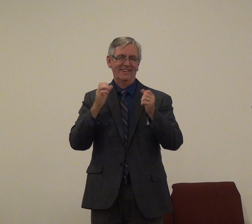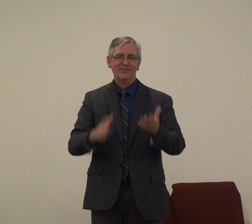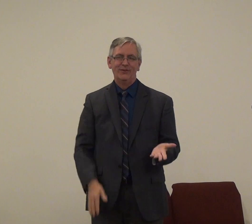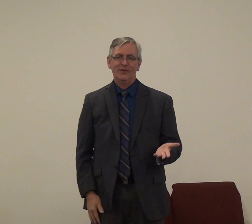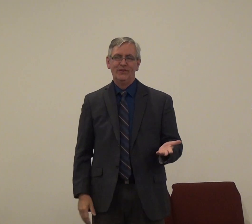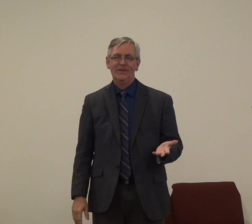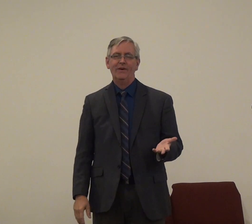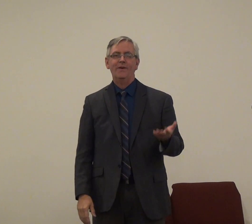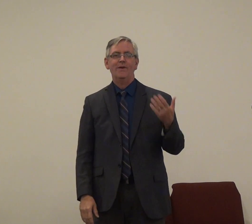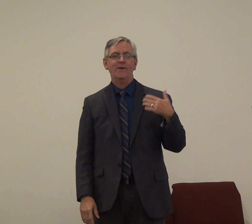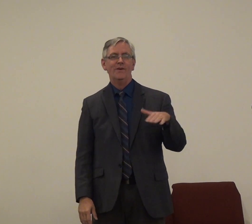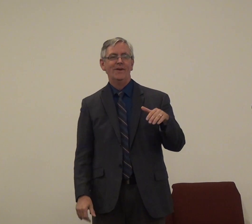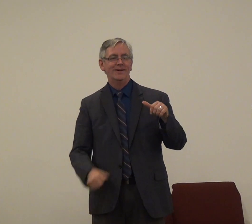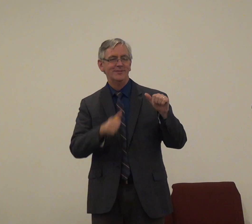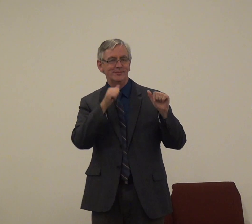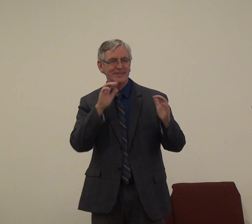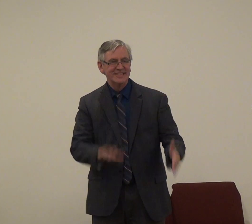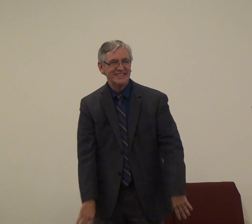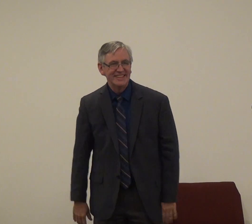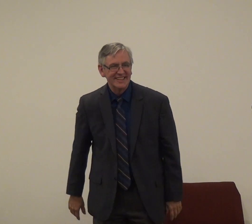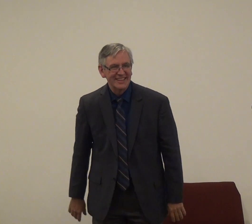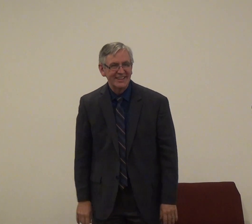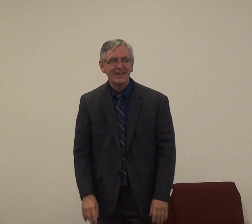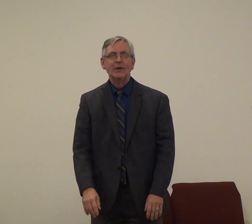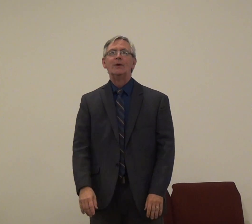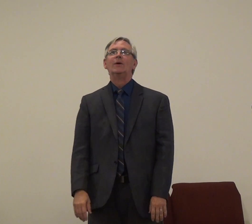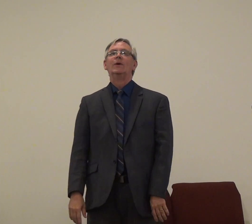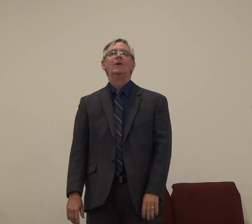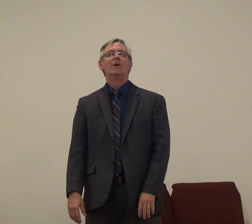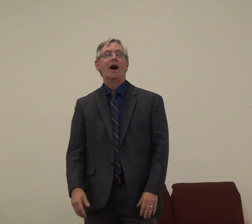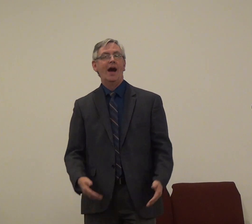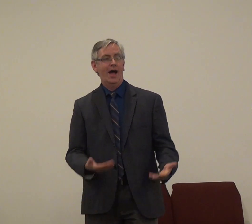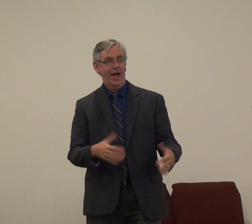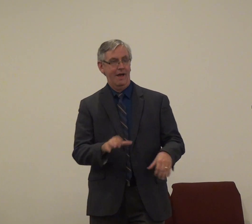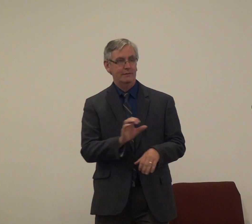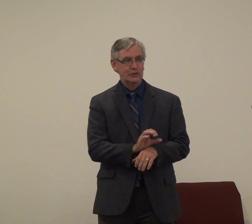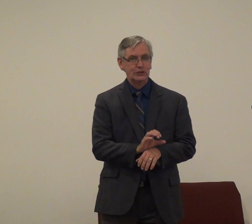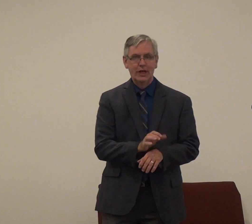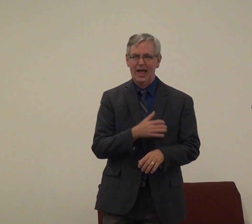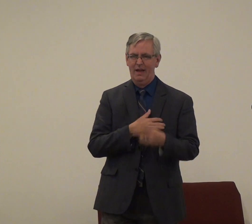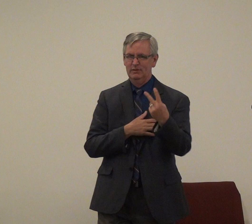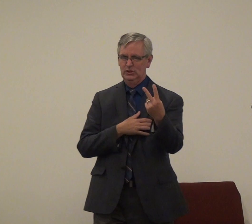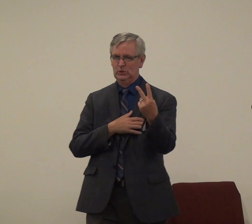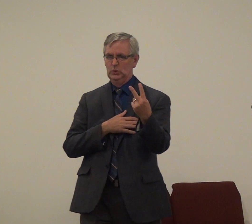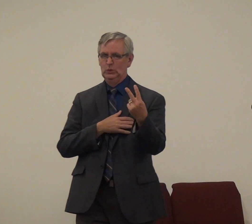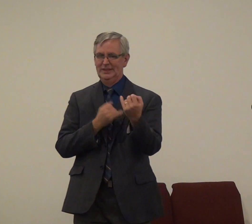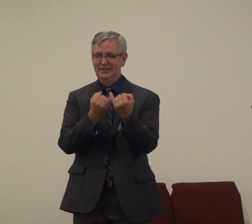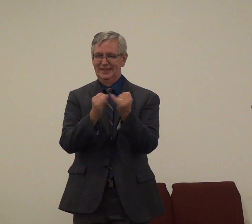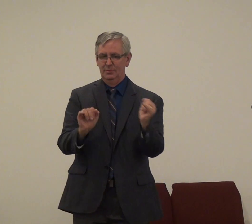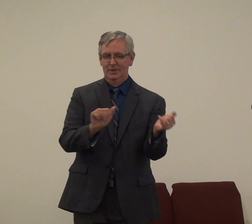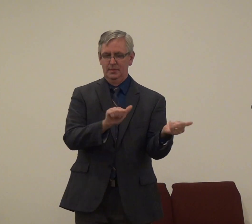Christ as their Savior. And it was a blessing. It was a blessing. After church,